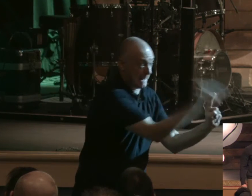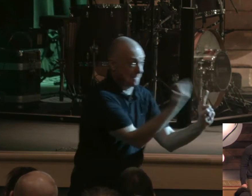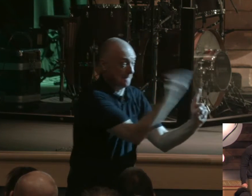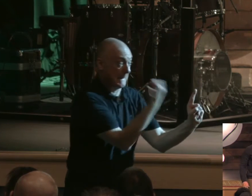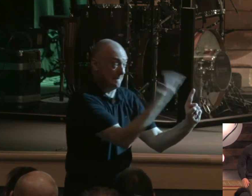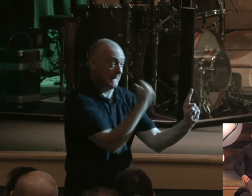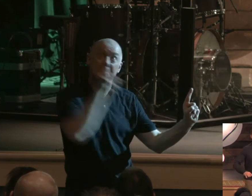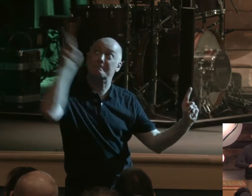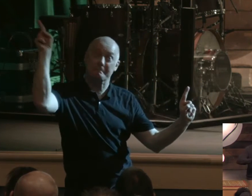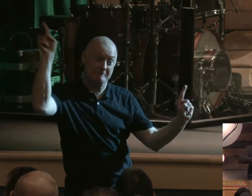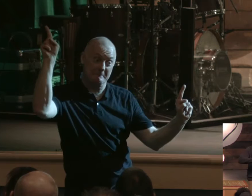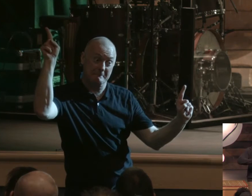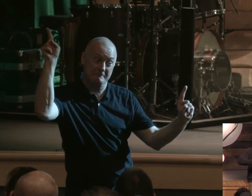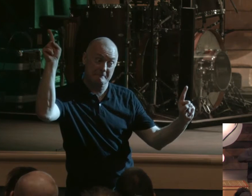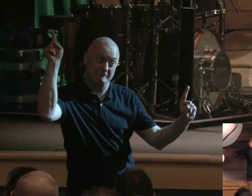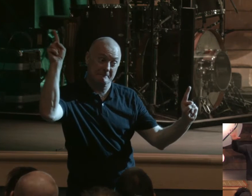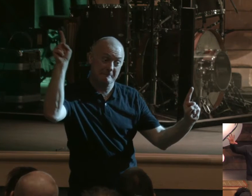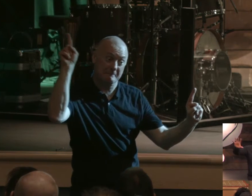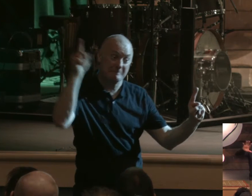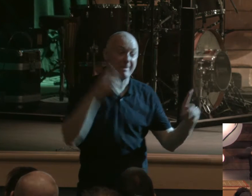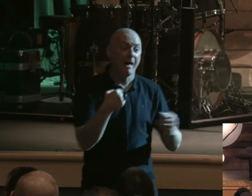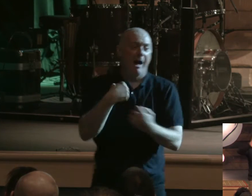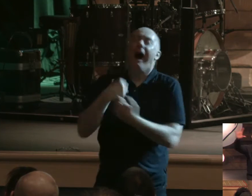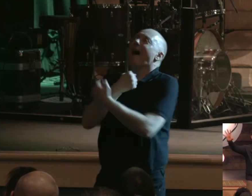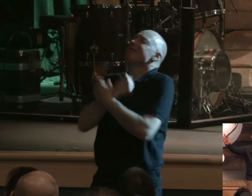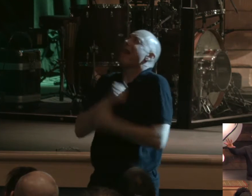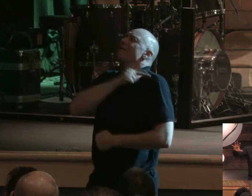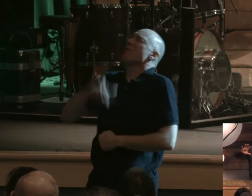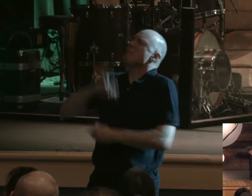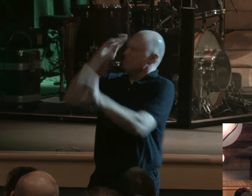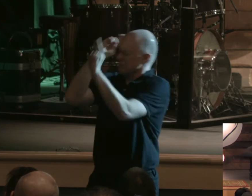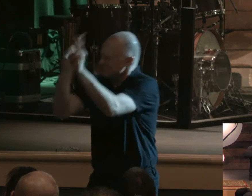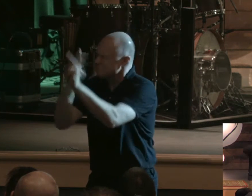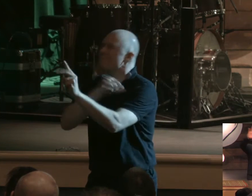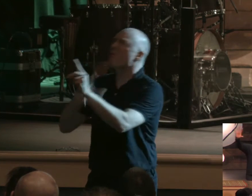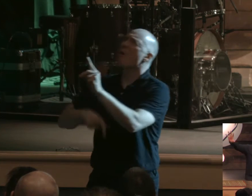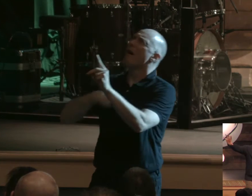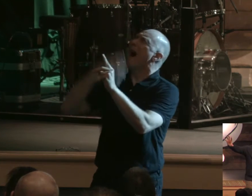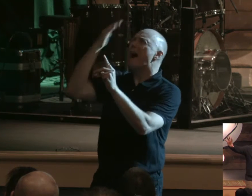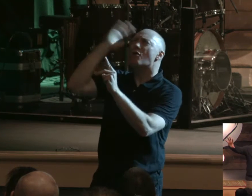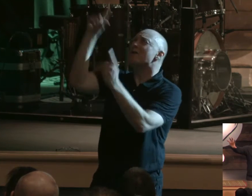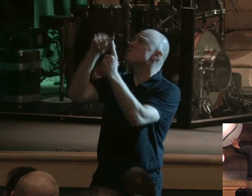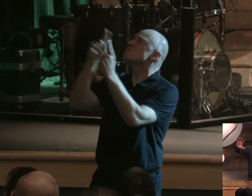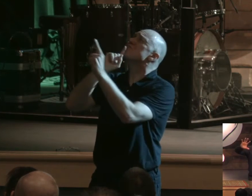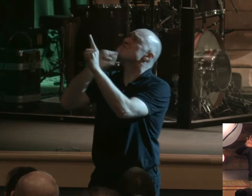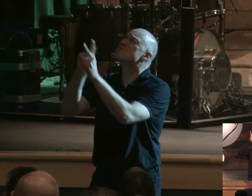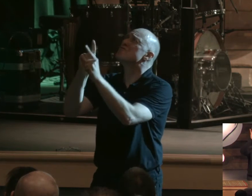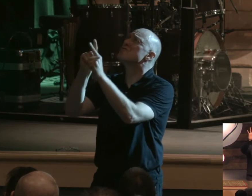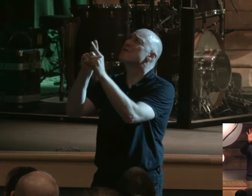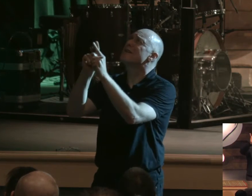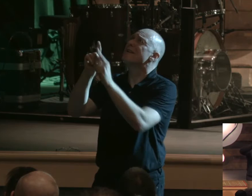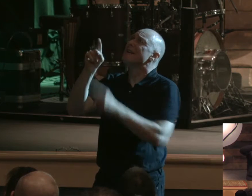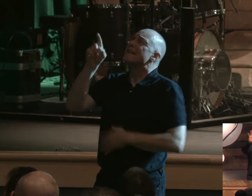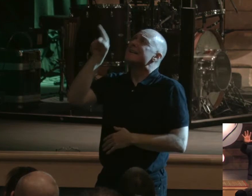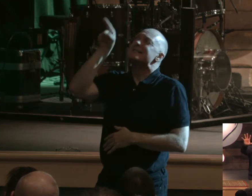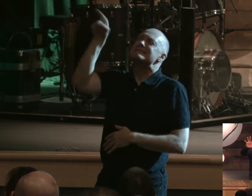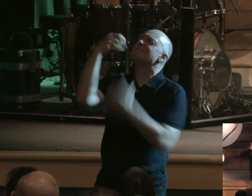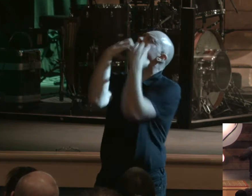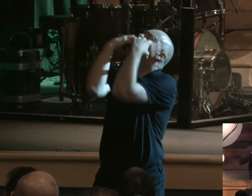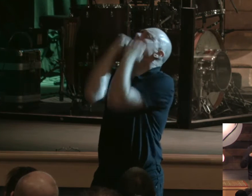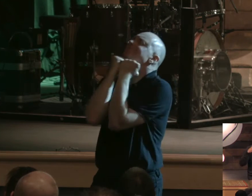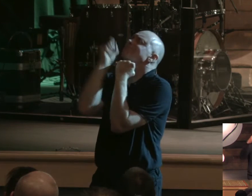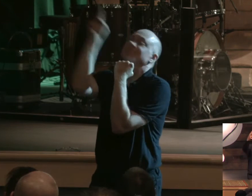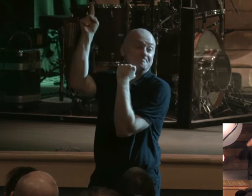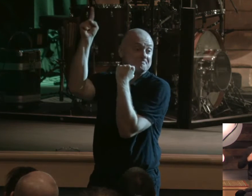Christ. I love the Lord, I revere the Lord, I know his word is true, he is who